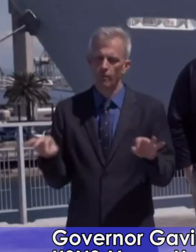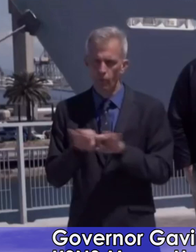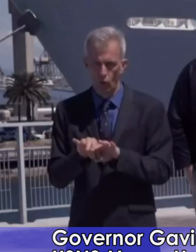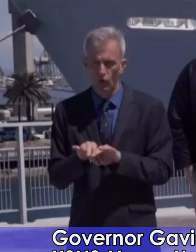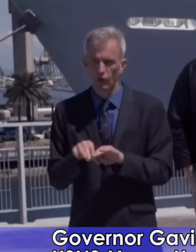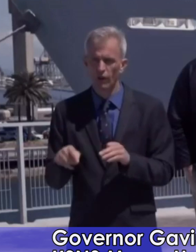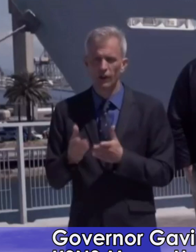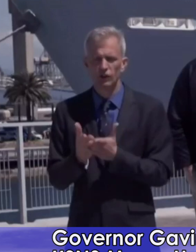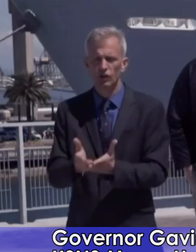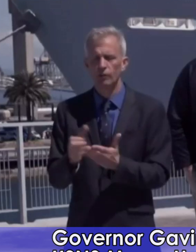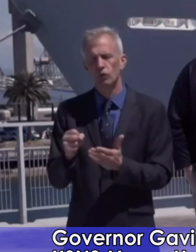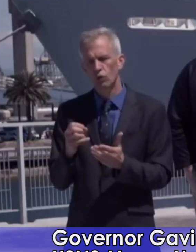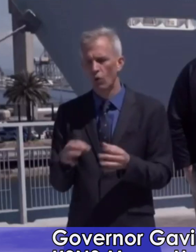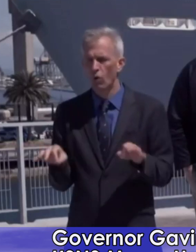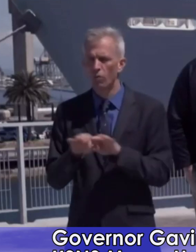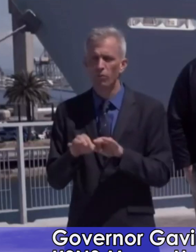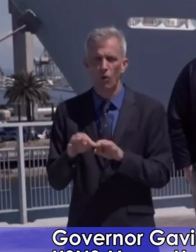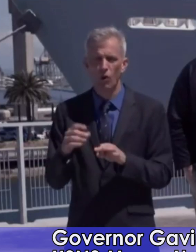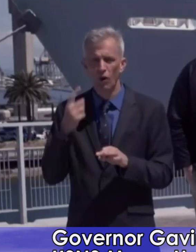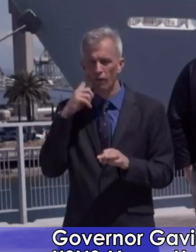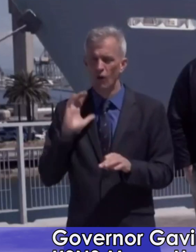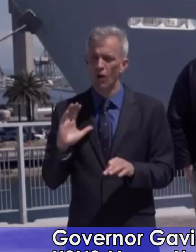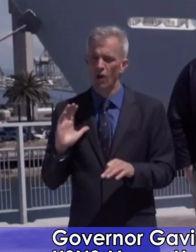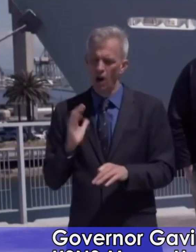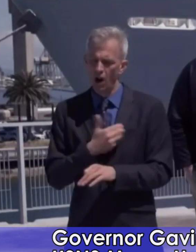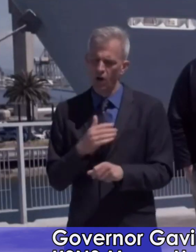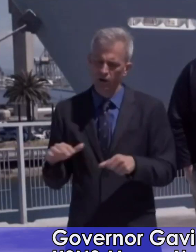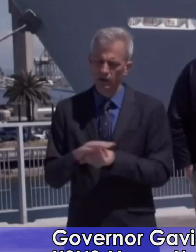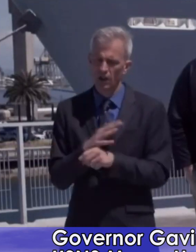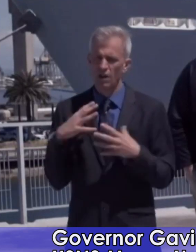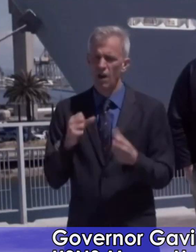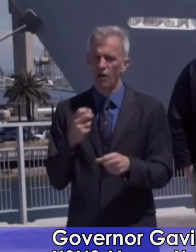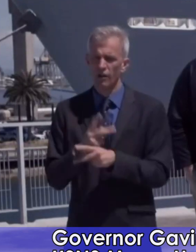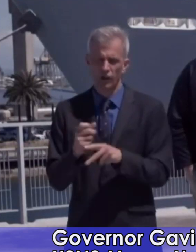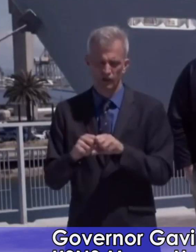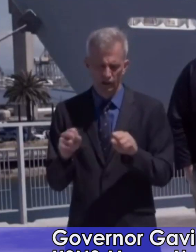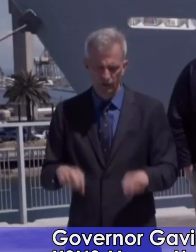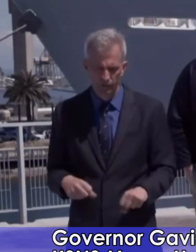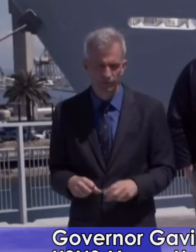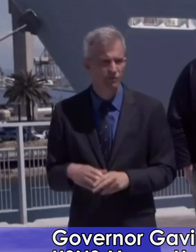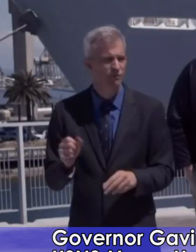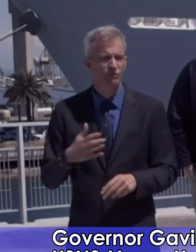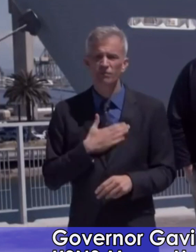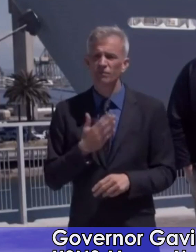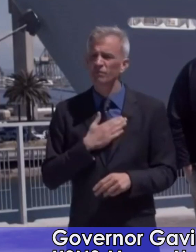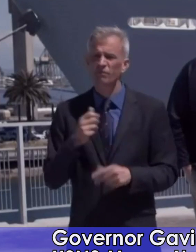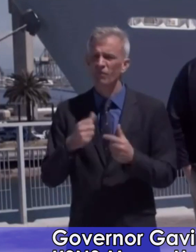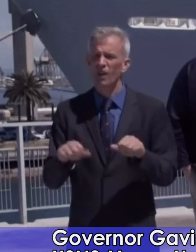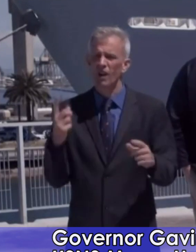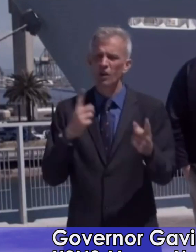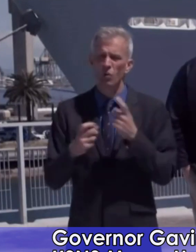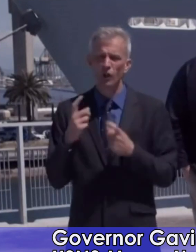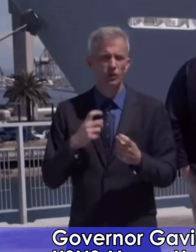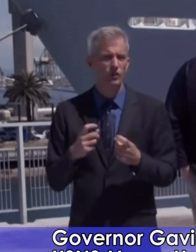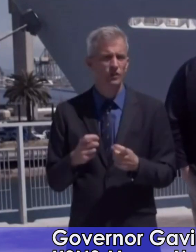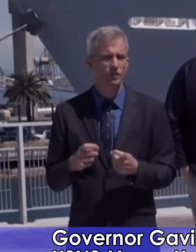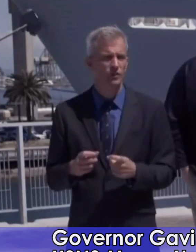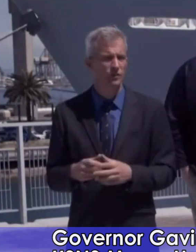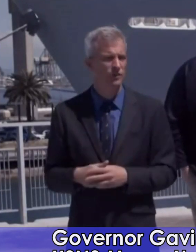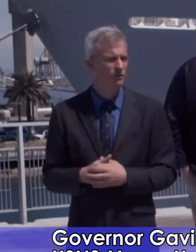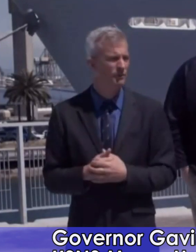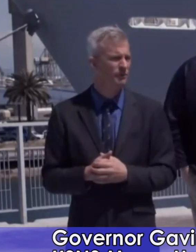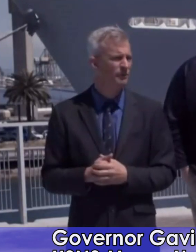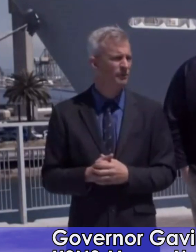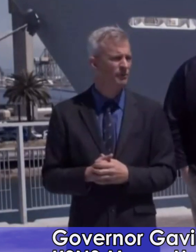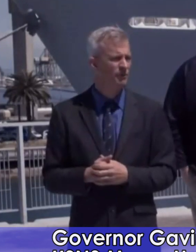capacity for our entire healthcare delivery system. With that, we're happy to take any questions from all the